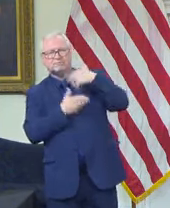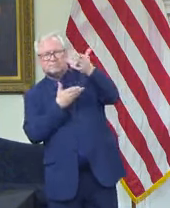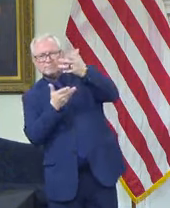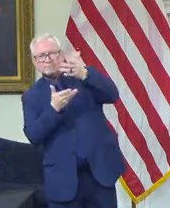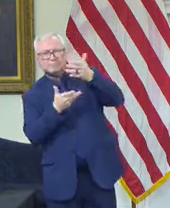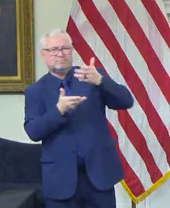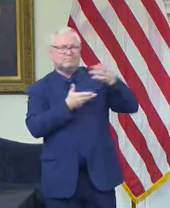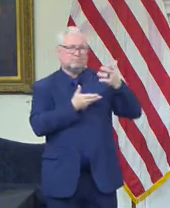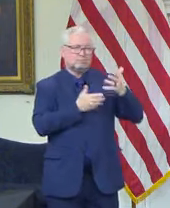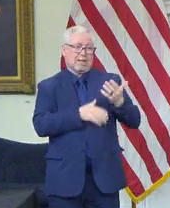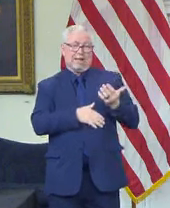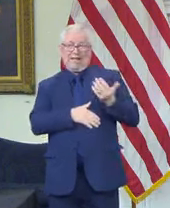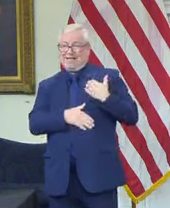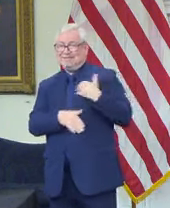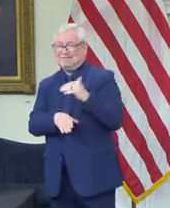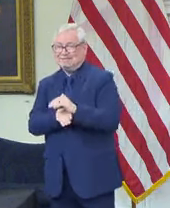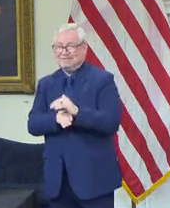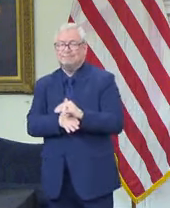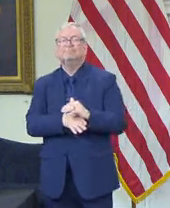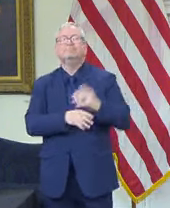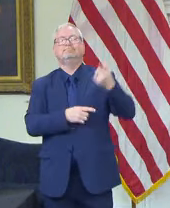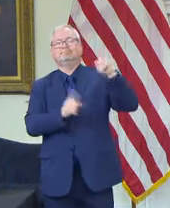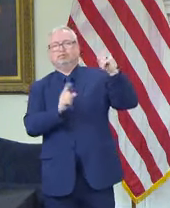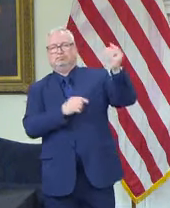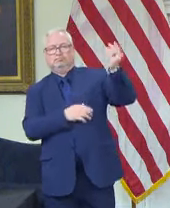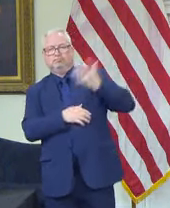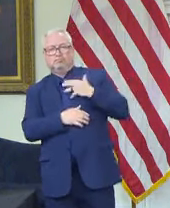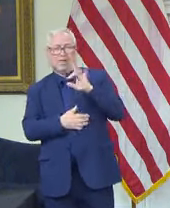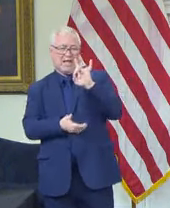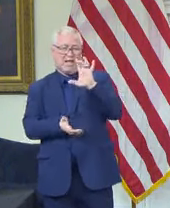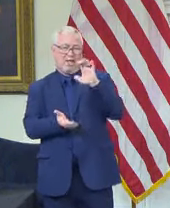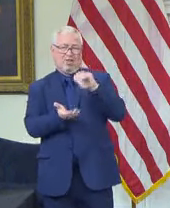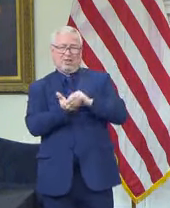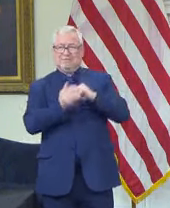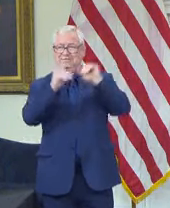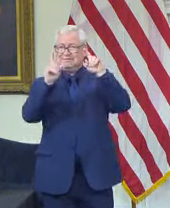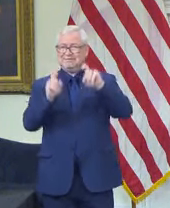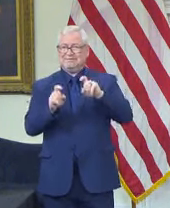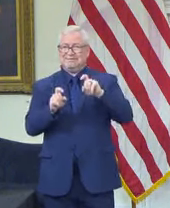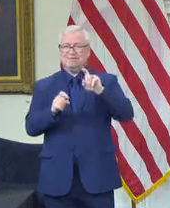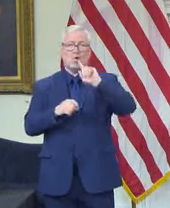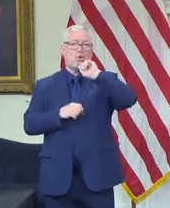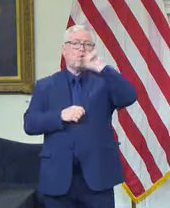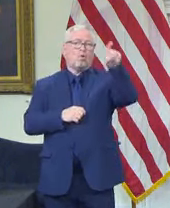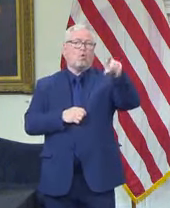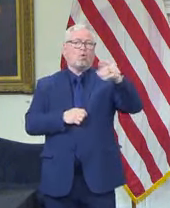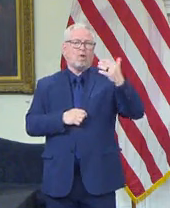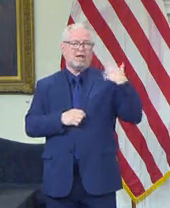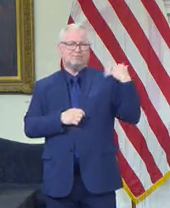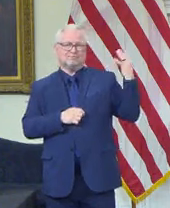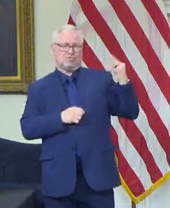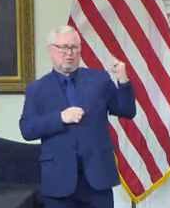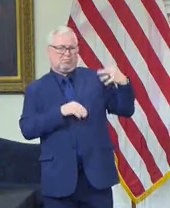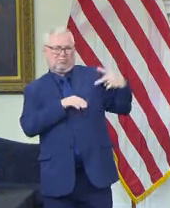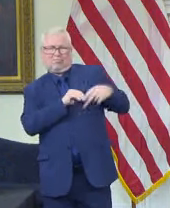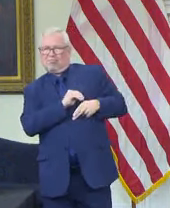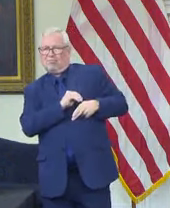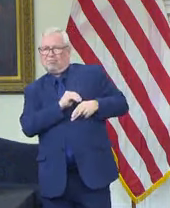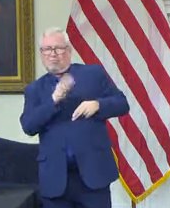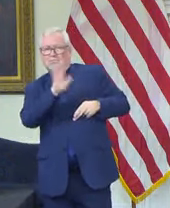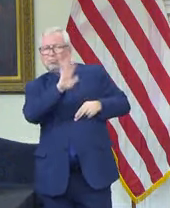orders of 800,000 tests, which have been cut in half on Friday, is now going to be restored in